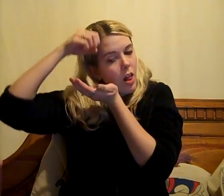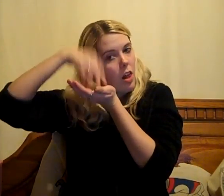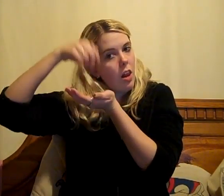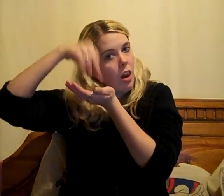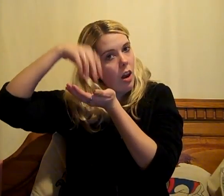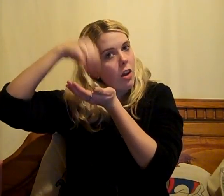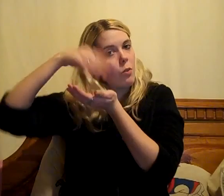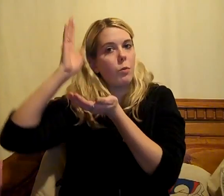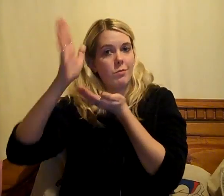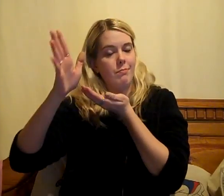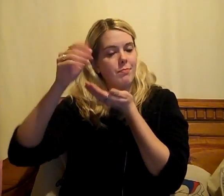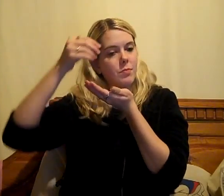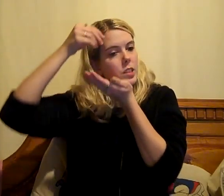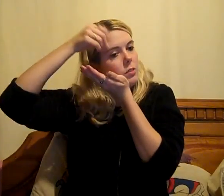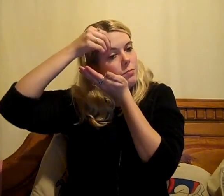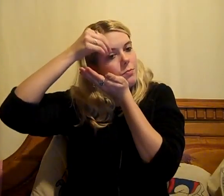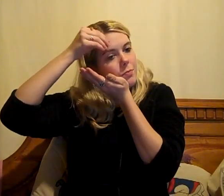and stick it.